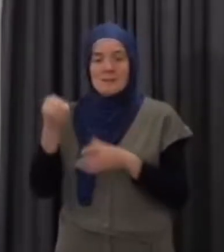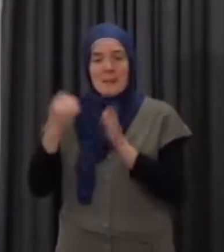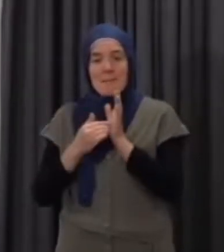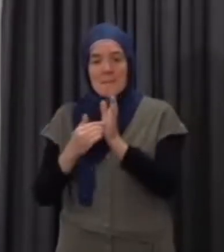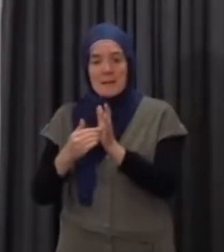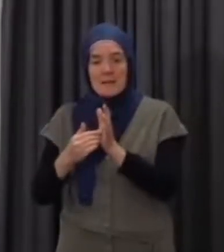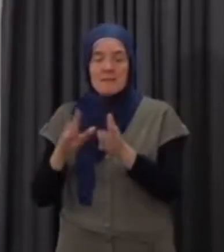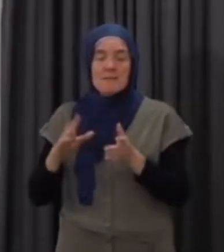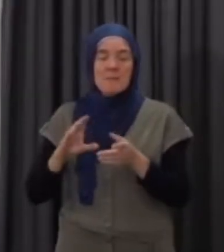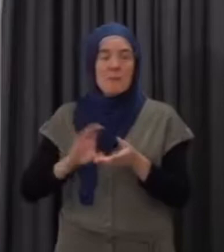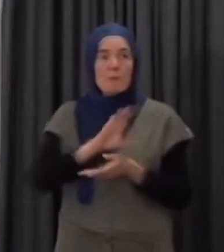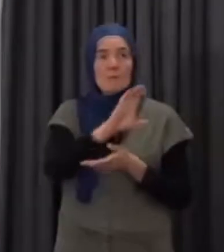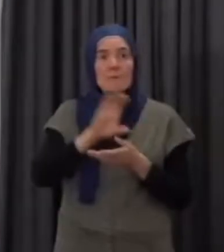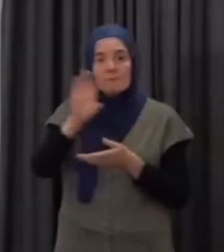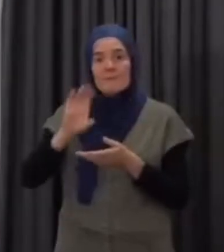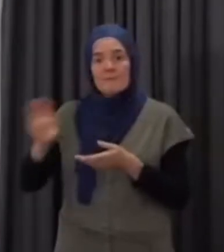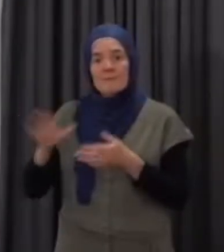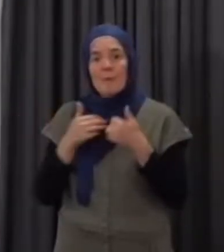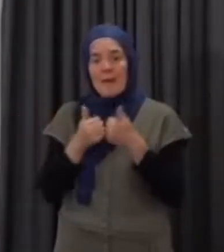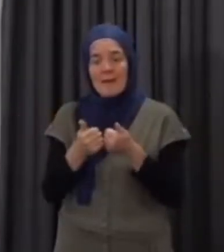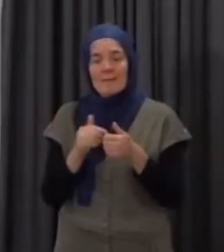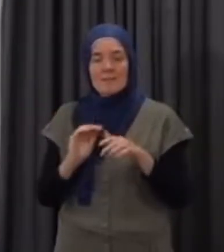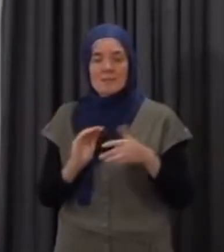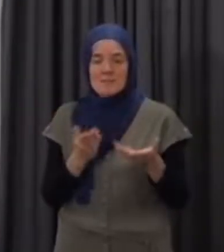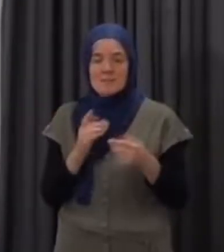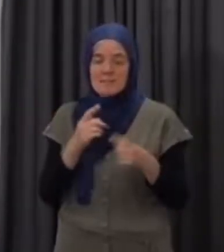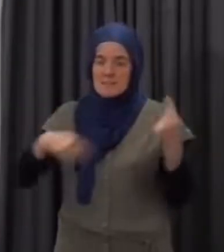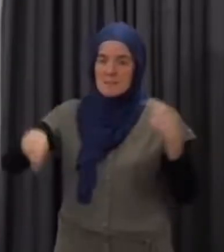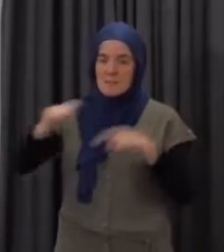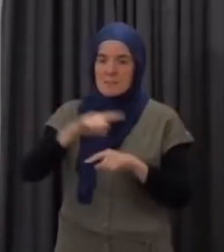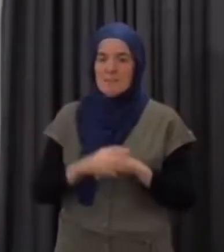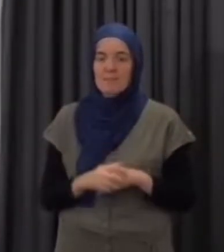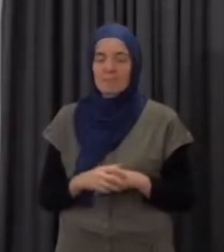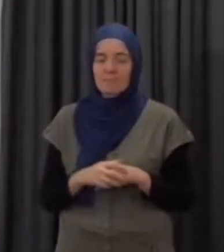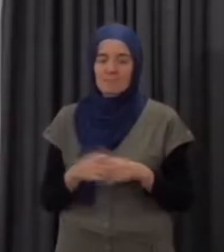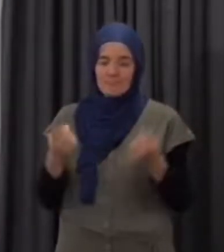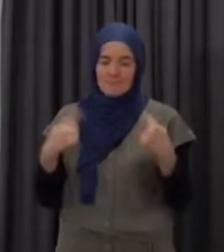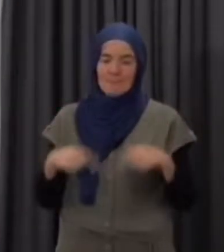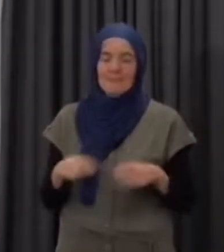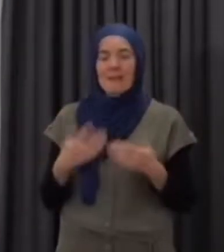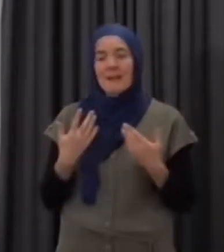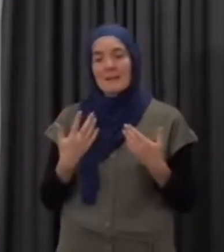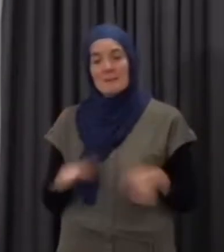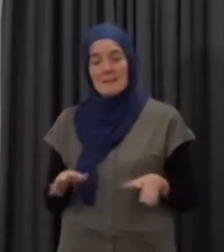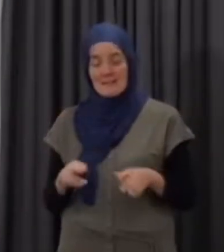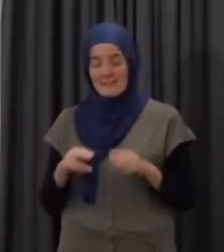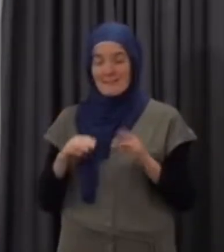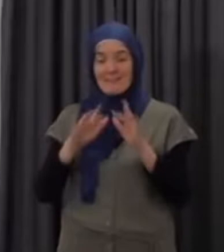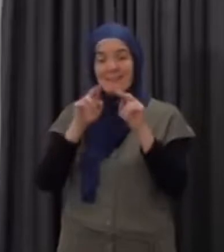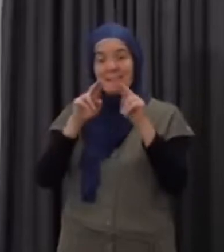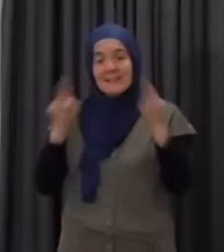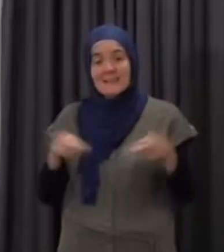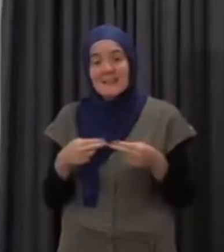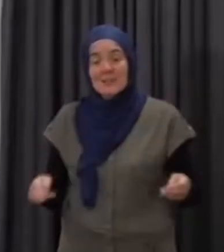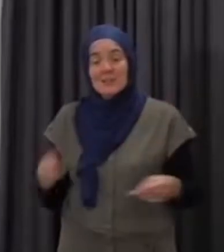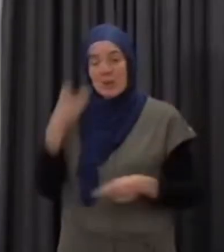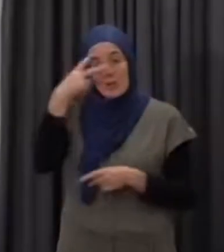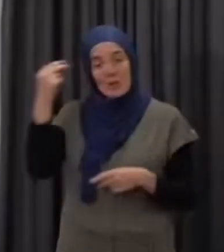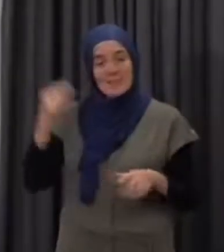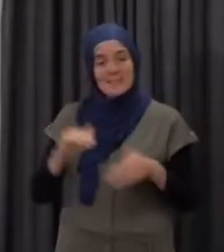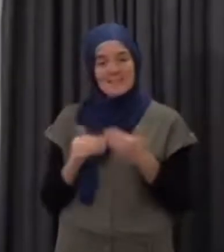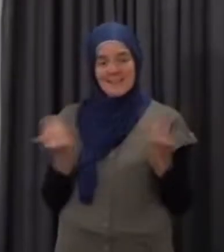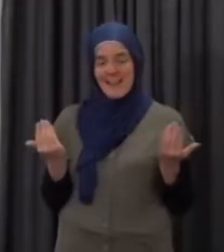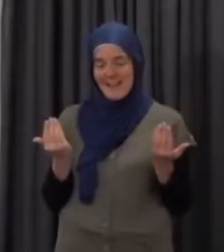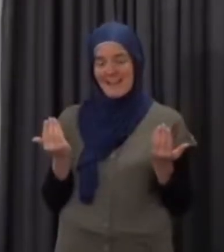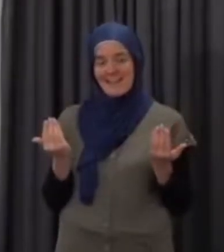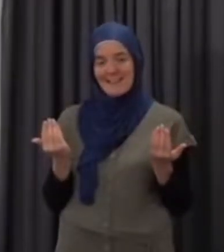Finally, this week marked International Nurses Day. And I would like to use the opportunity to pass on my thanks to all of